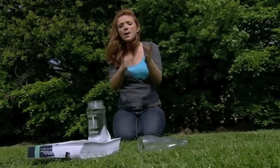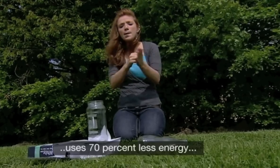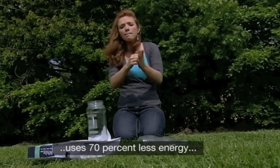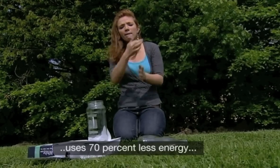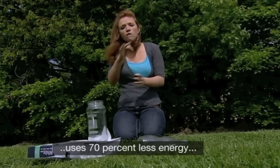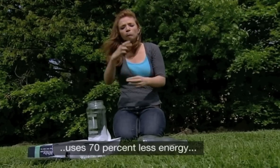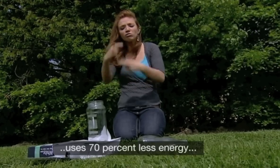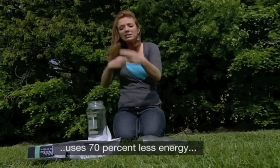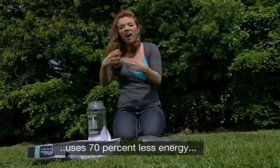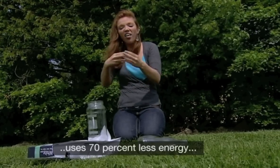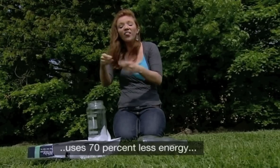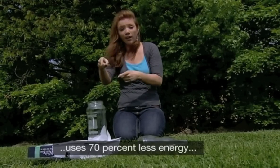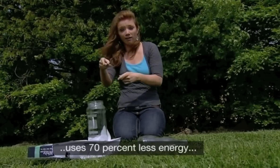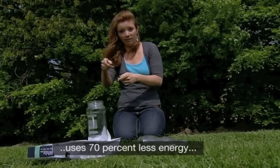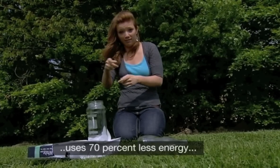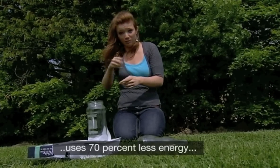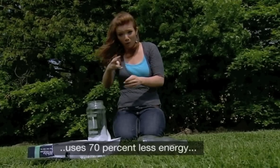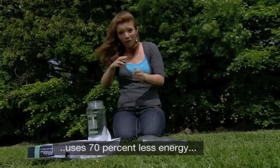uses 70% less energy,